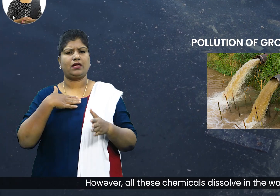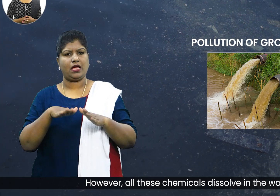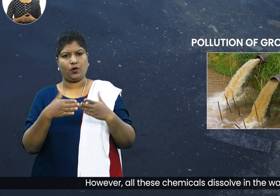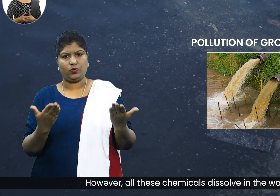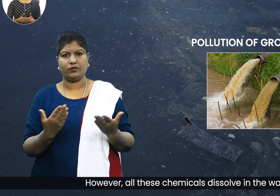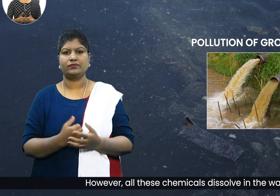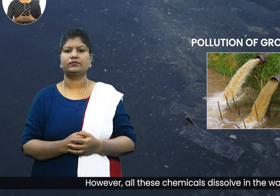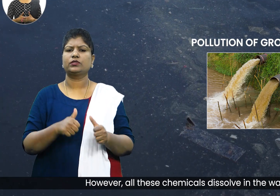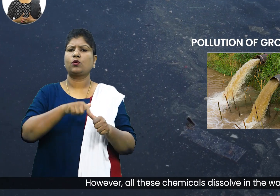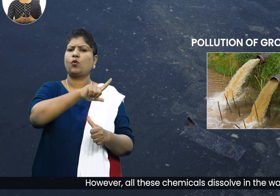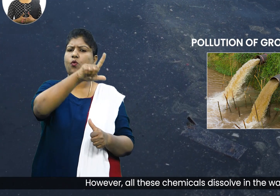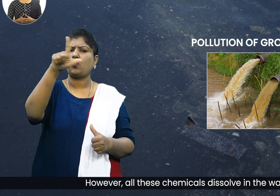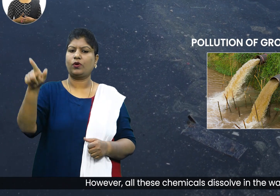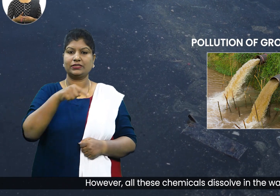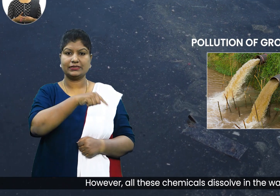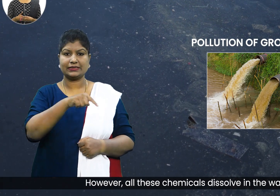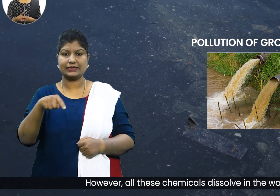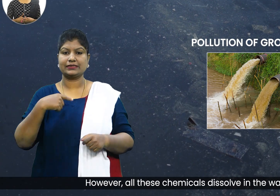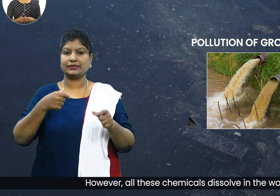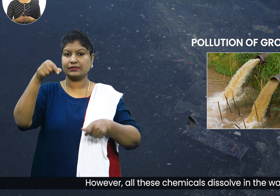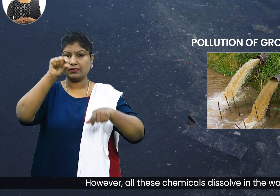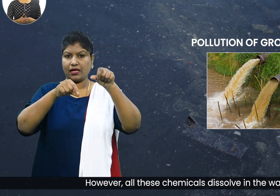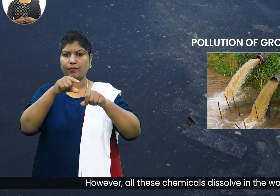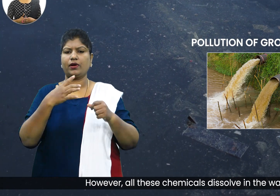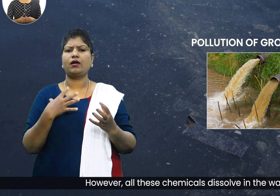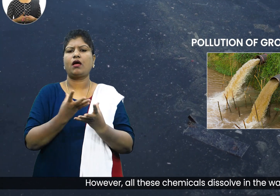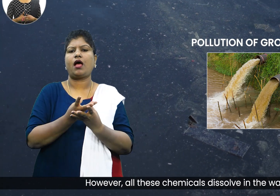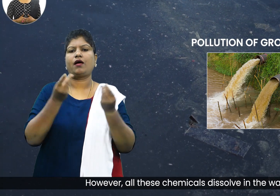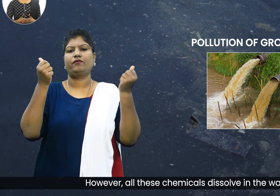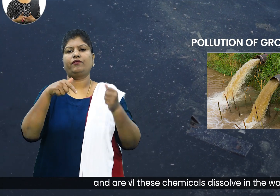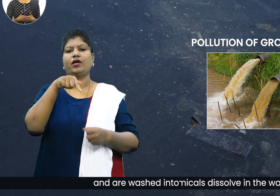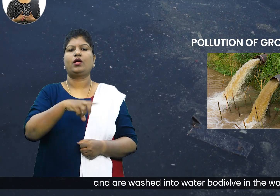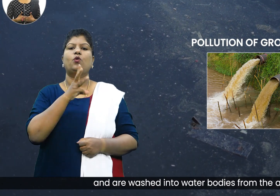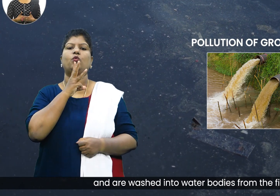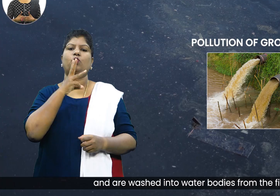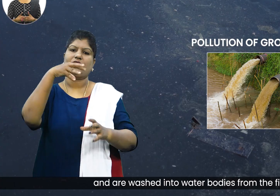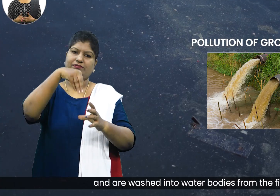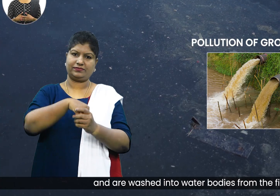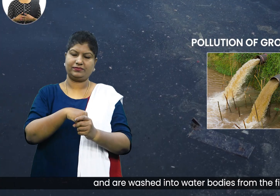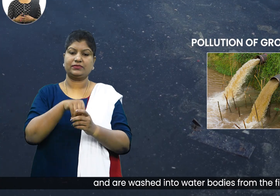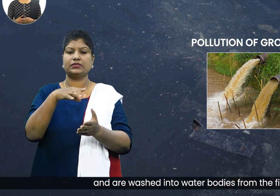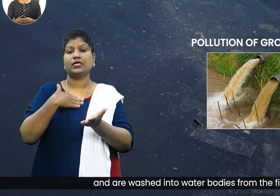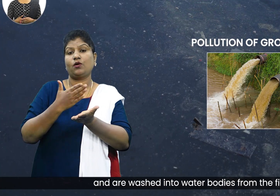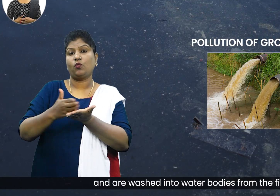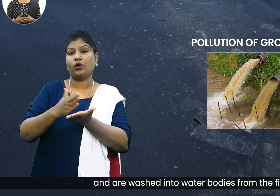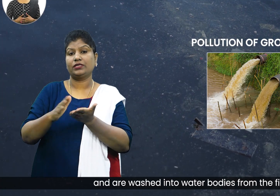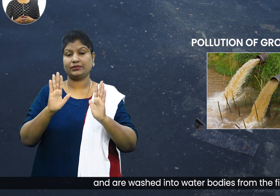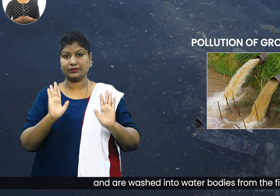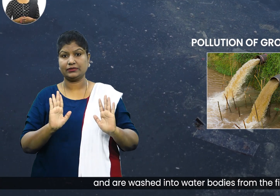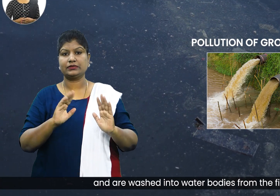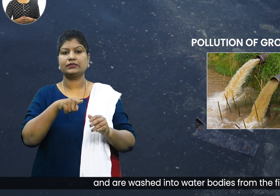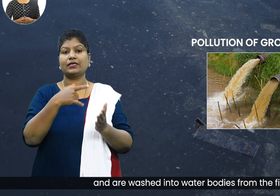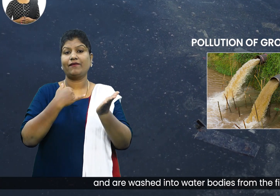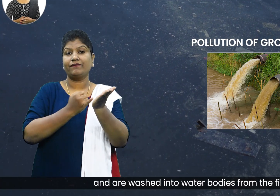However, all these chemicals dissolve in the water and are washed into water bodies